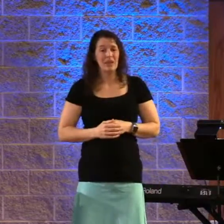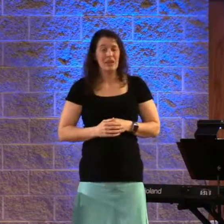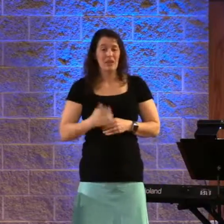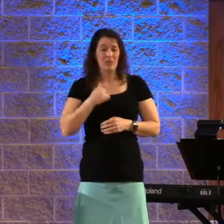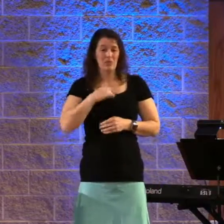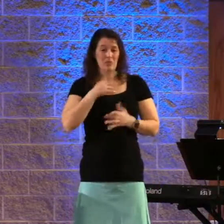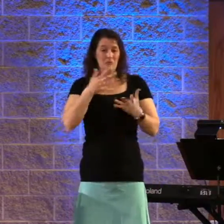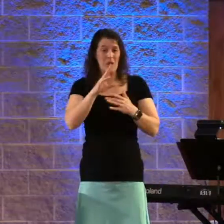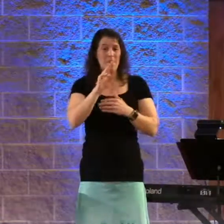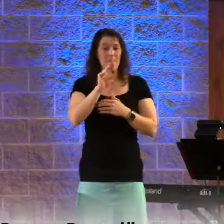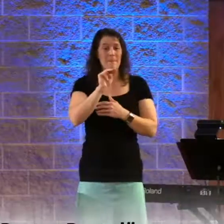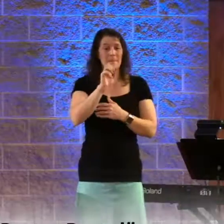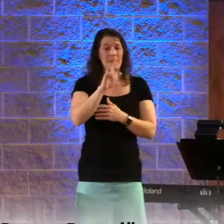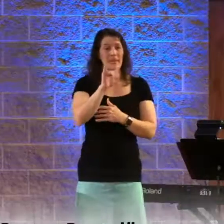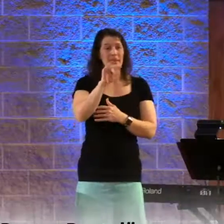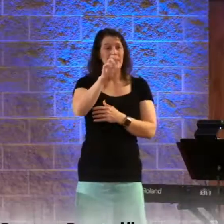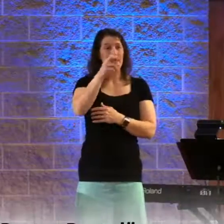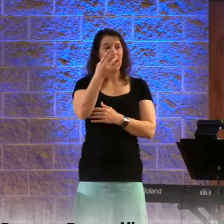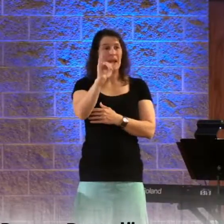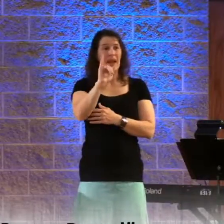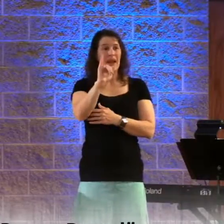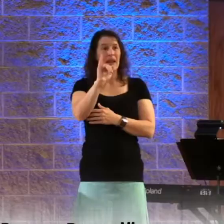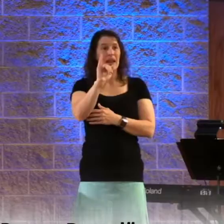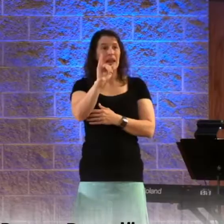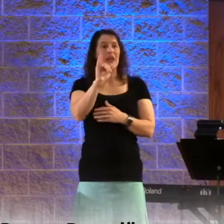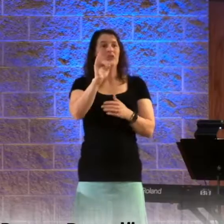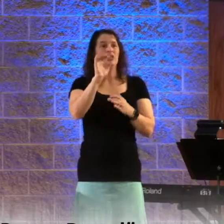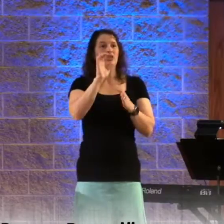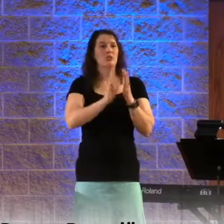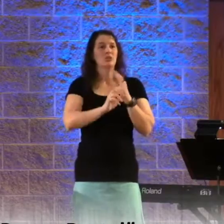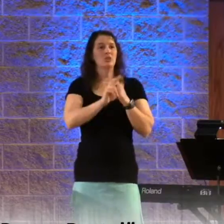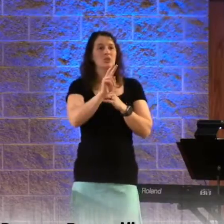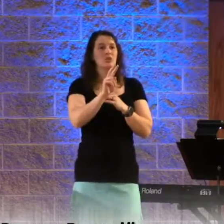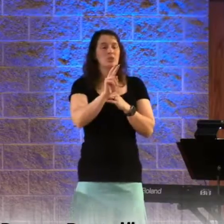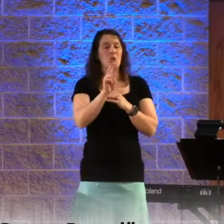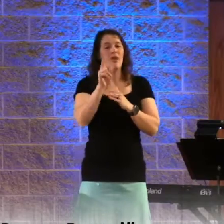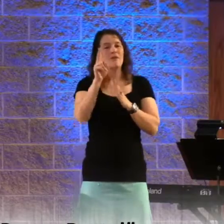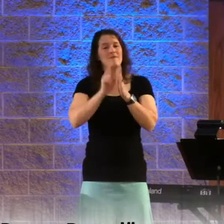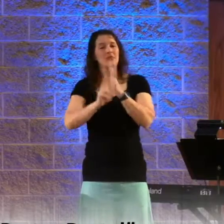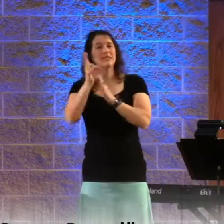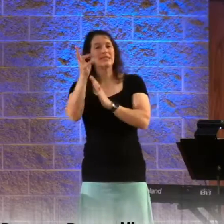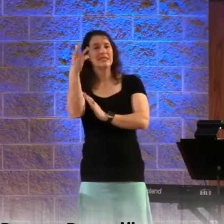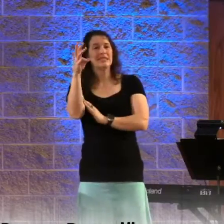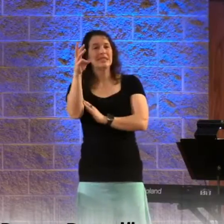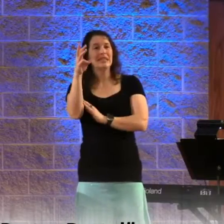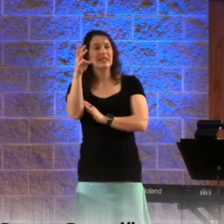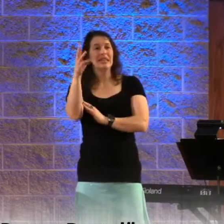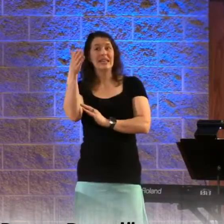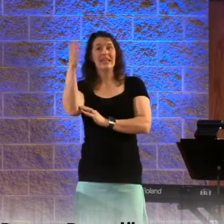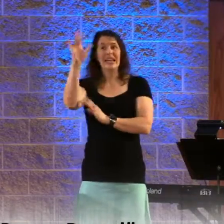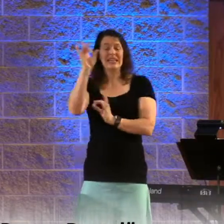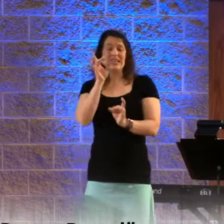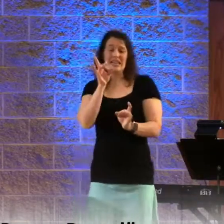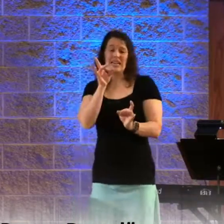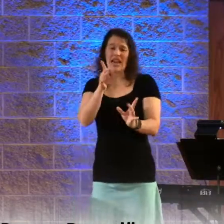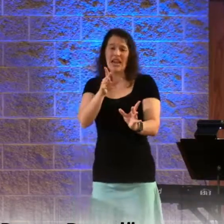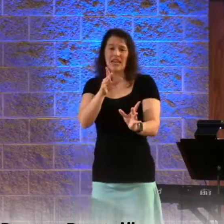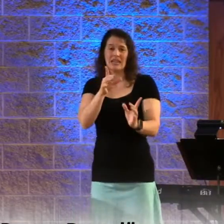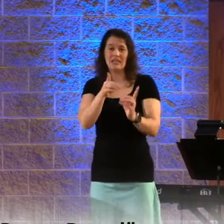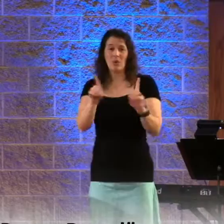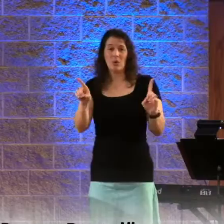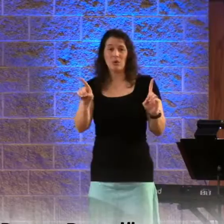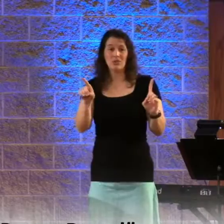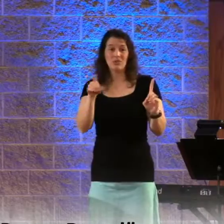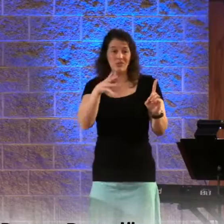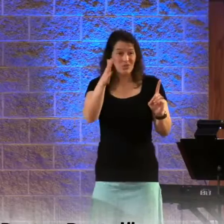from Malachi chapter 2, verse 16, where God says, I hate divorce. Some of you know that passage all too well. Does God